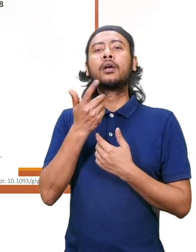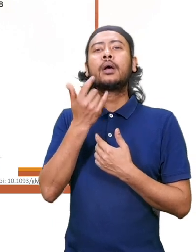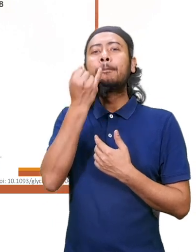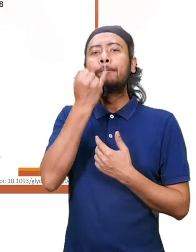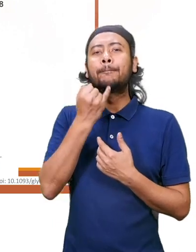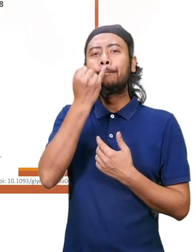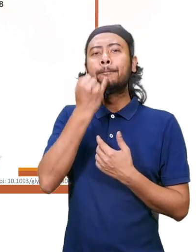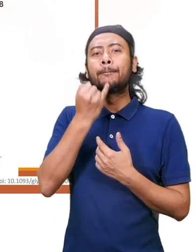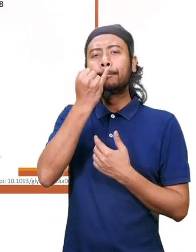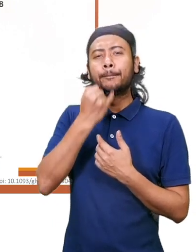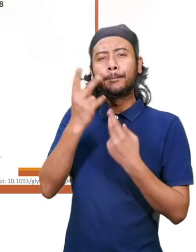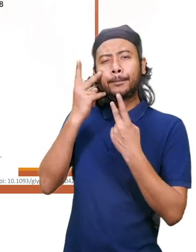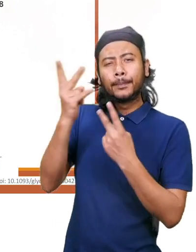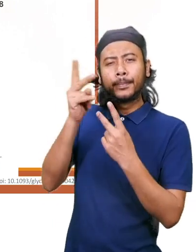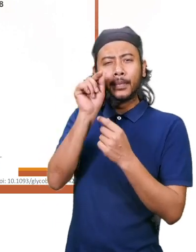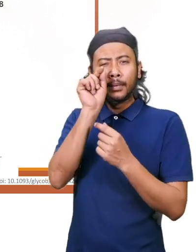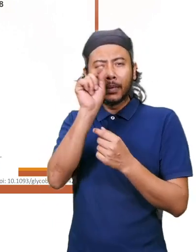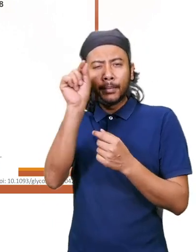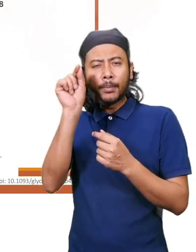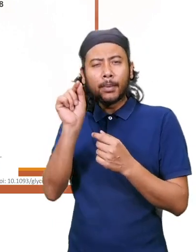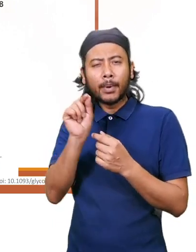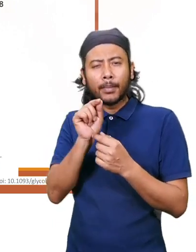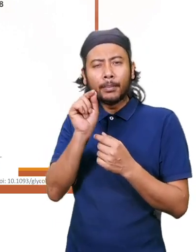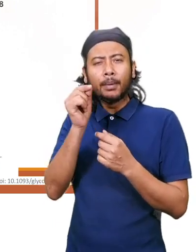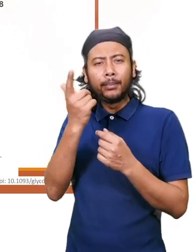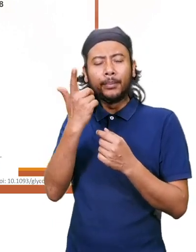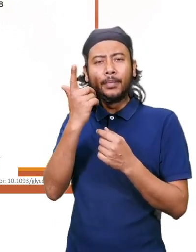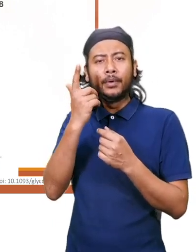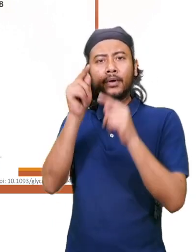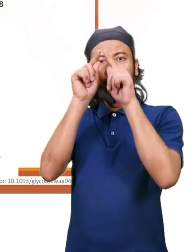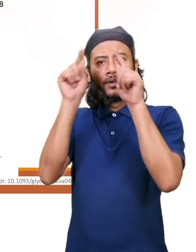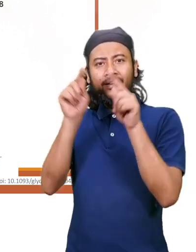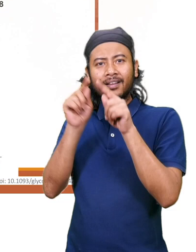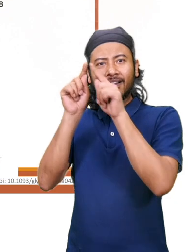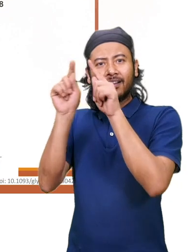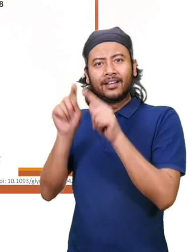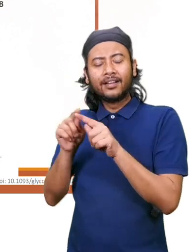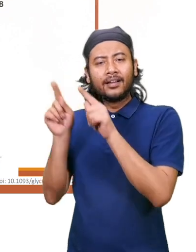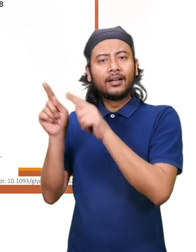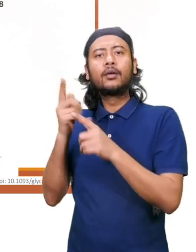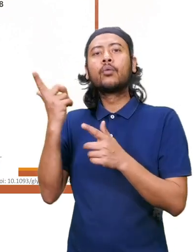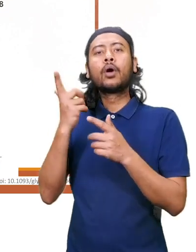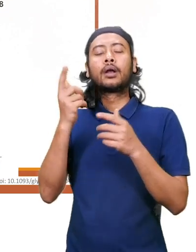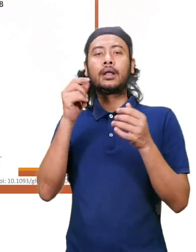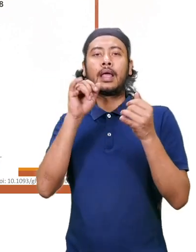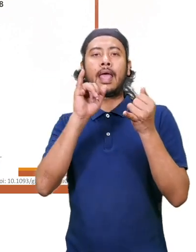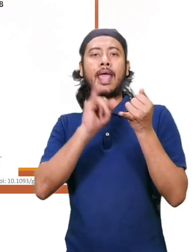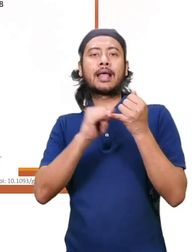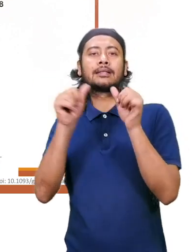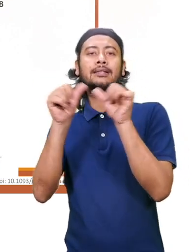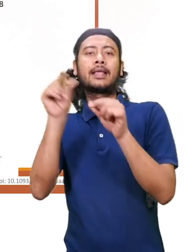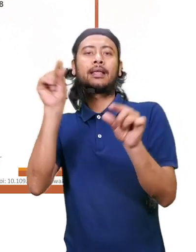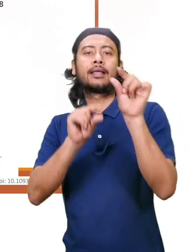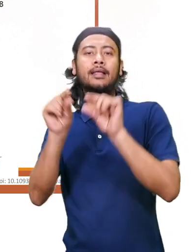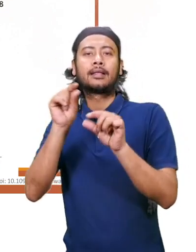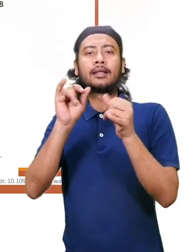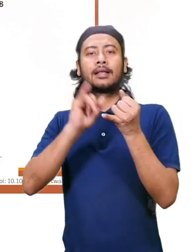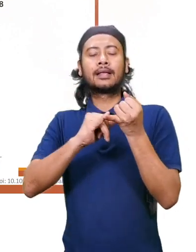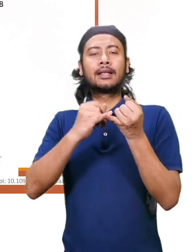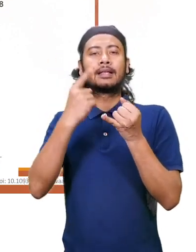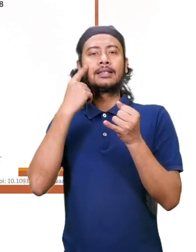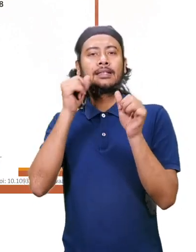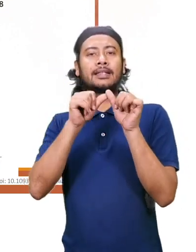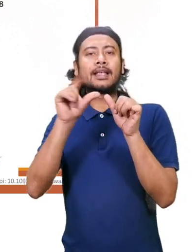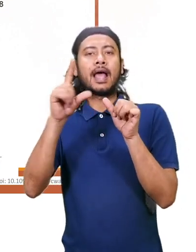glycans. You could see here these pink color dots or diamonds shapes are sialic